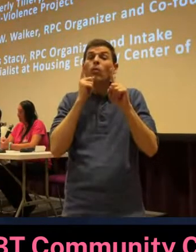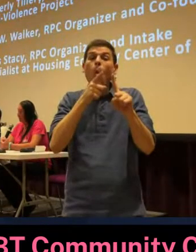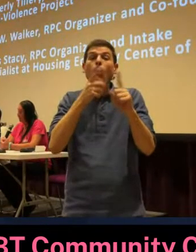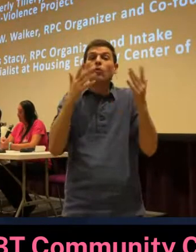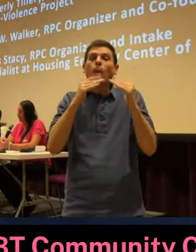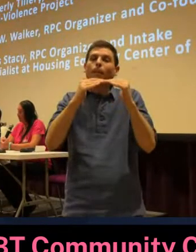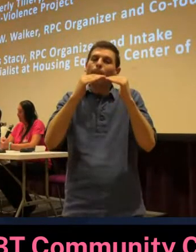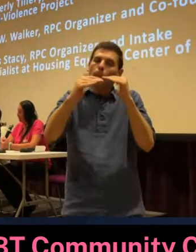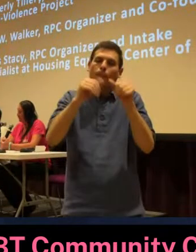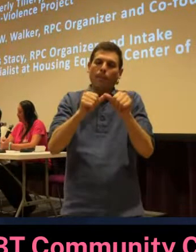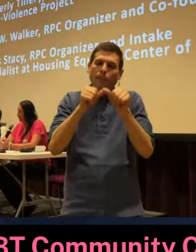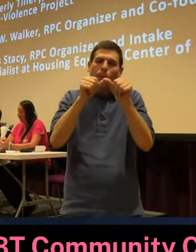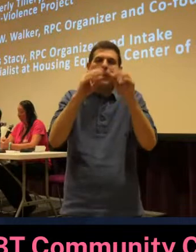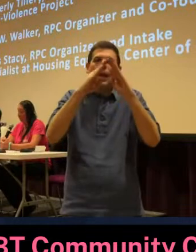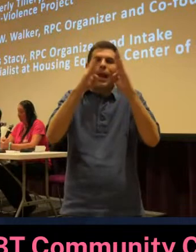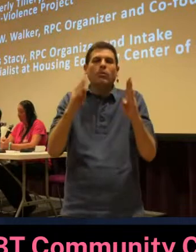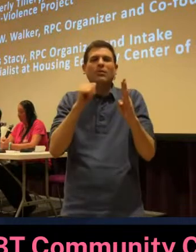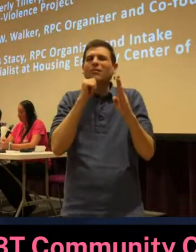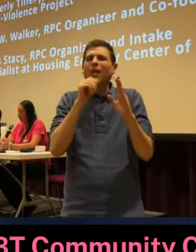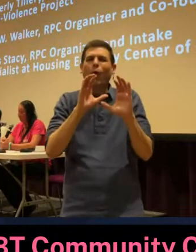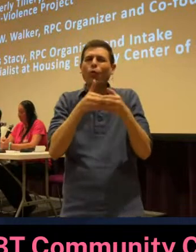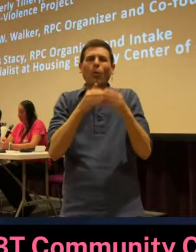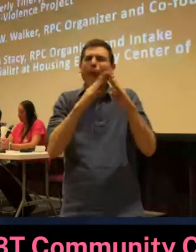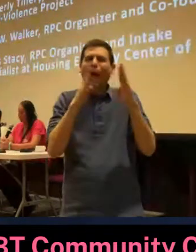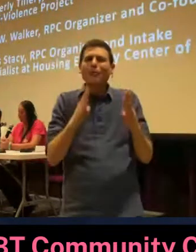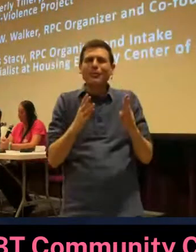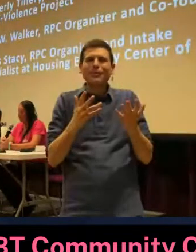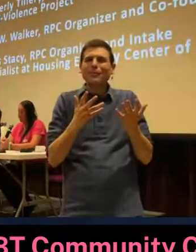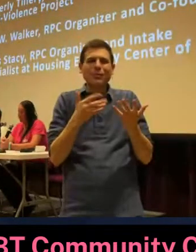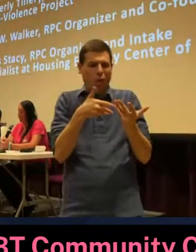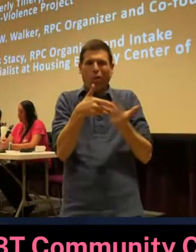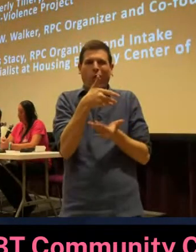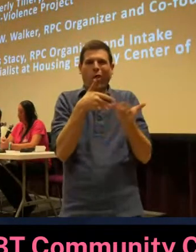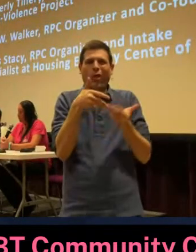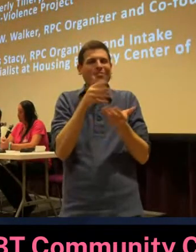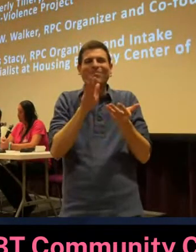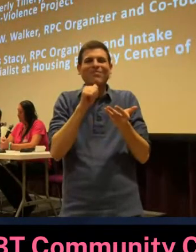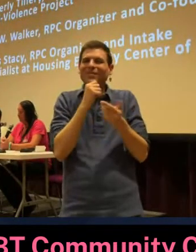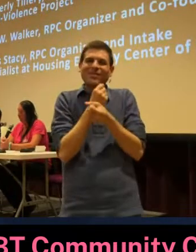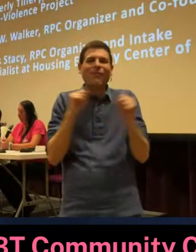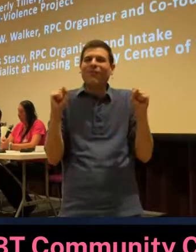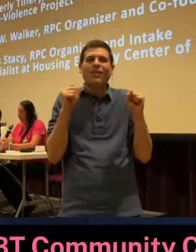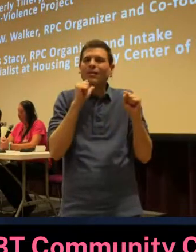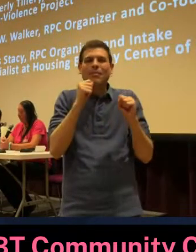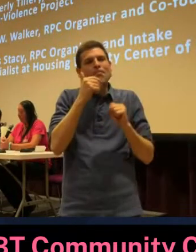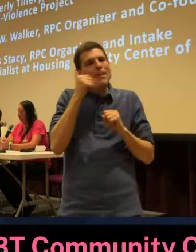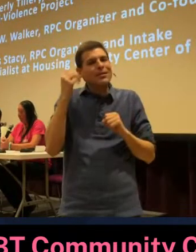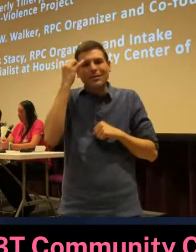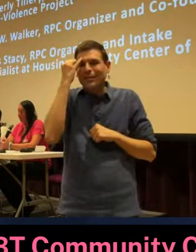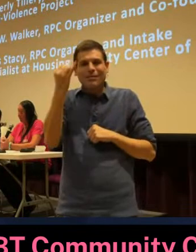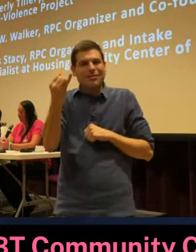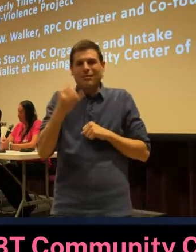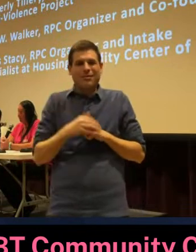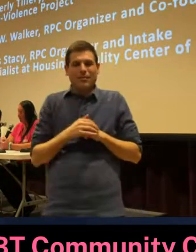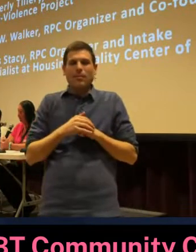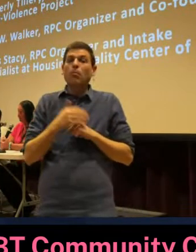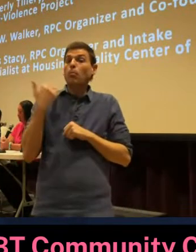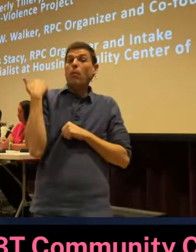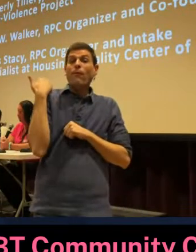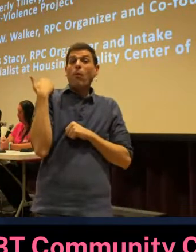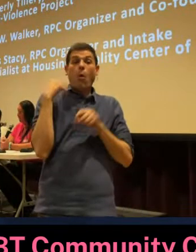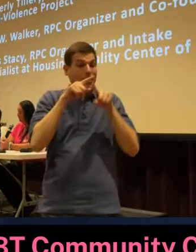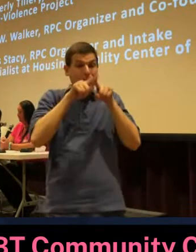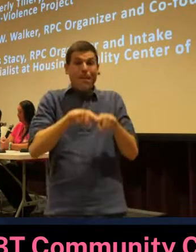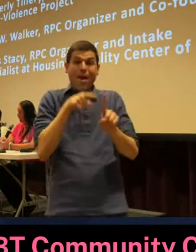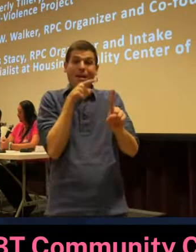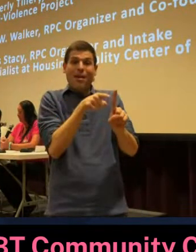of being in a group housing situation. Those are not the best situations. We've been moving away from those, and I wish we'd